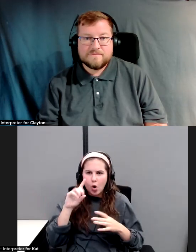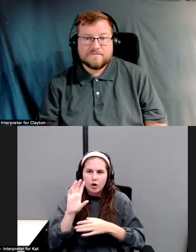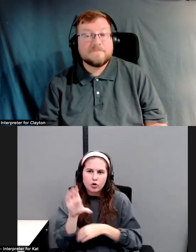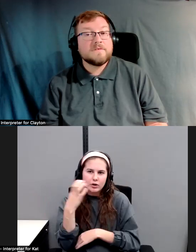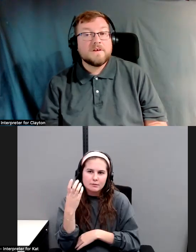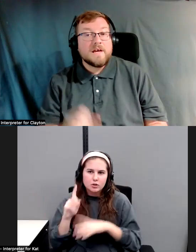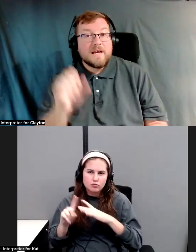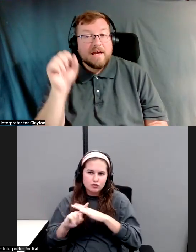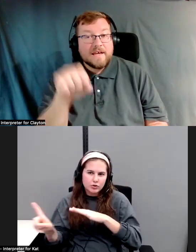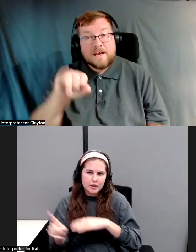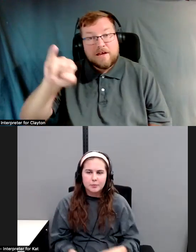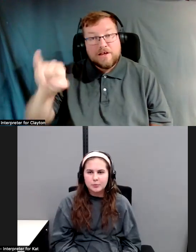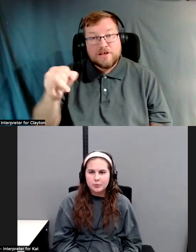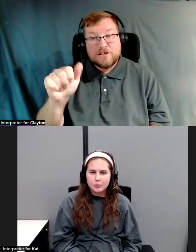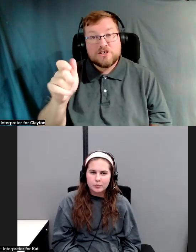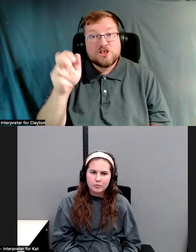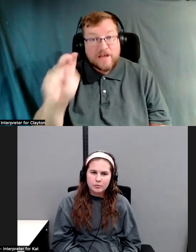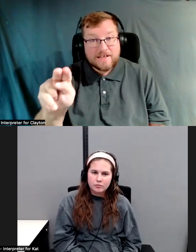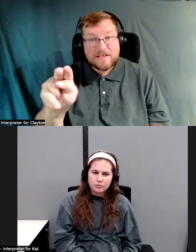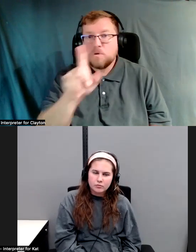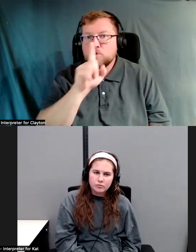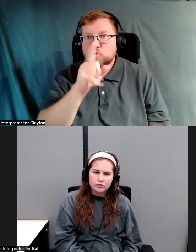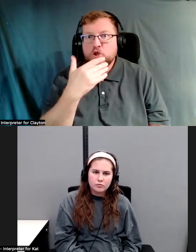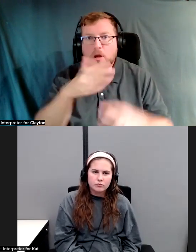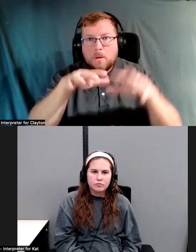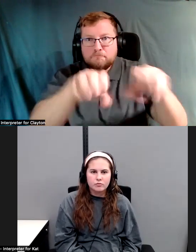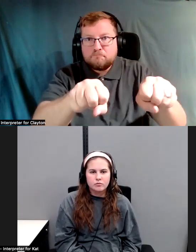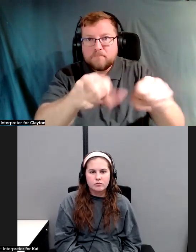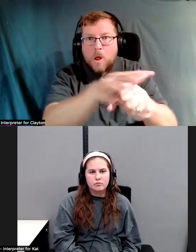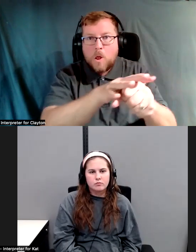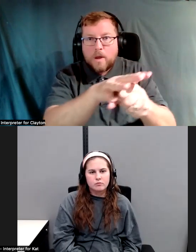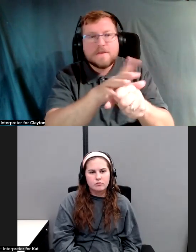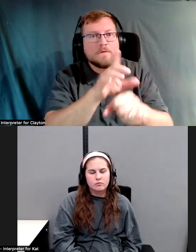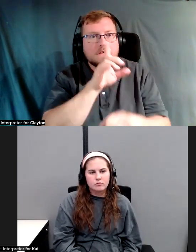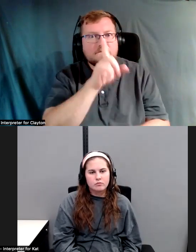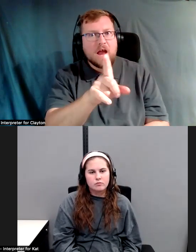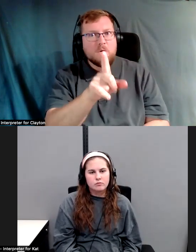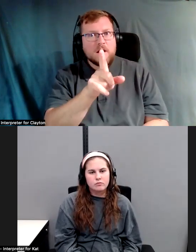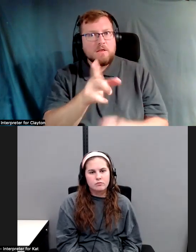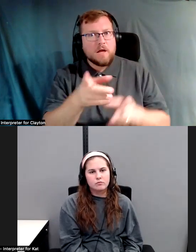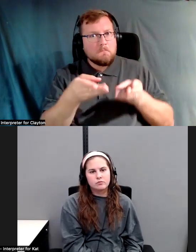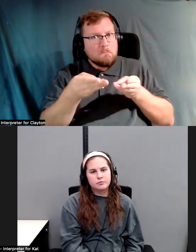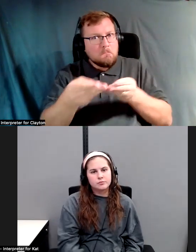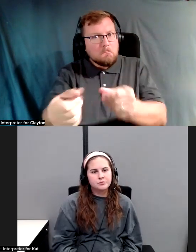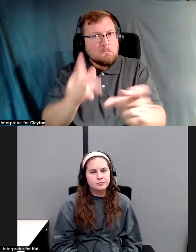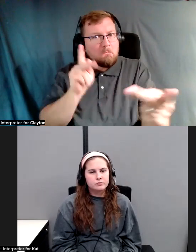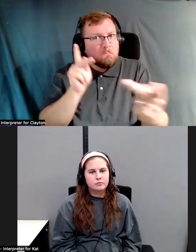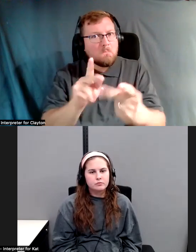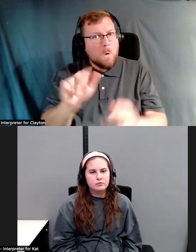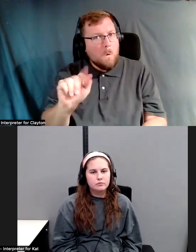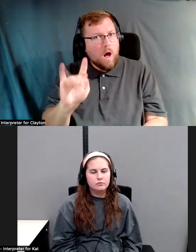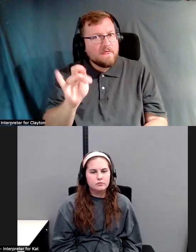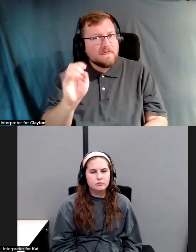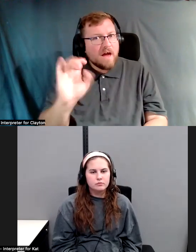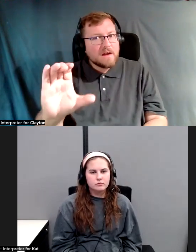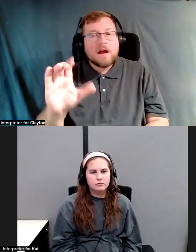Yeah, so Jason was really good about securing a location that was very authentic. So we shot out at like